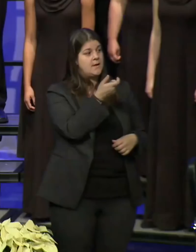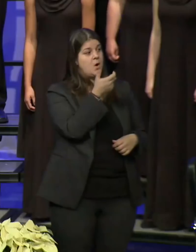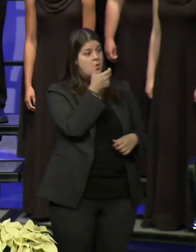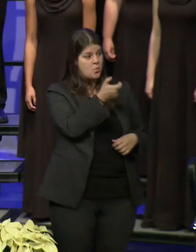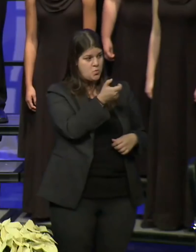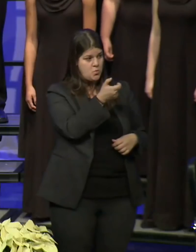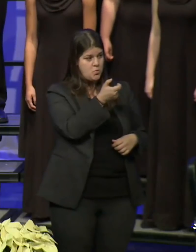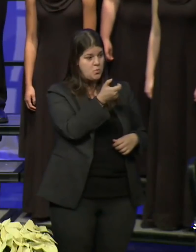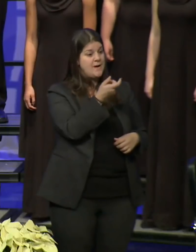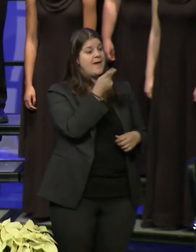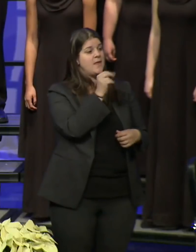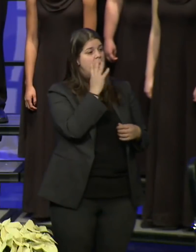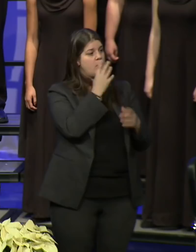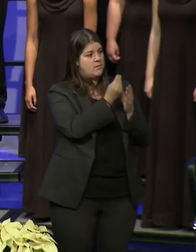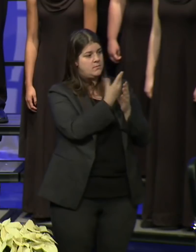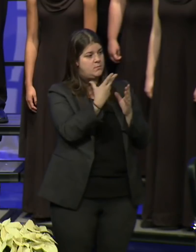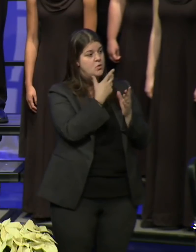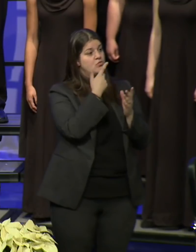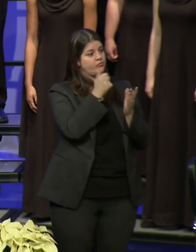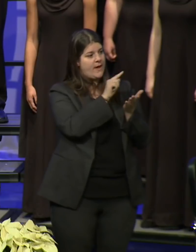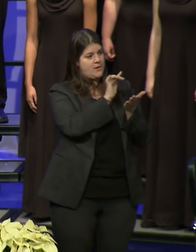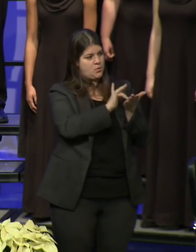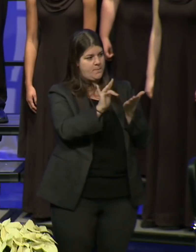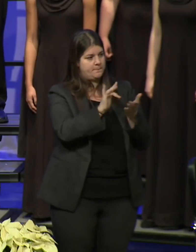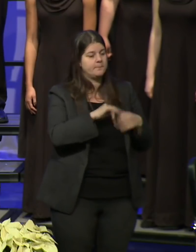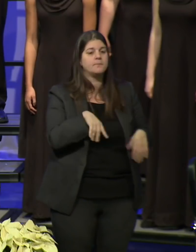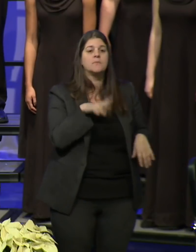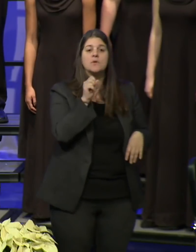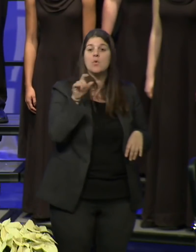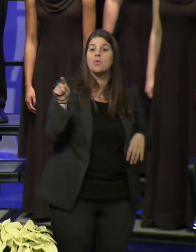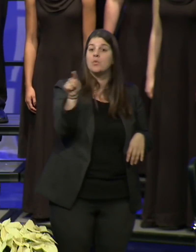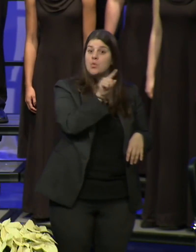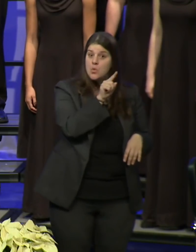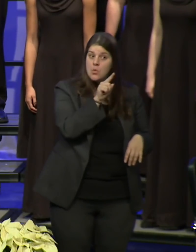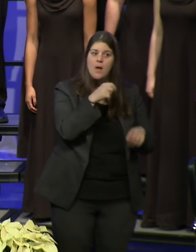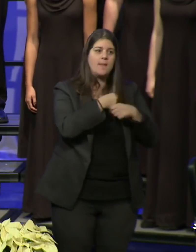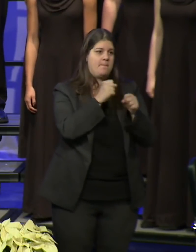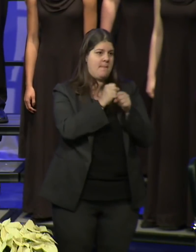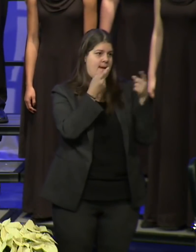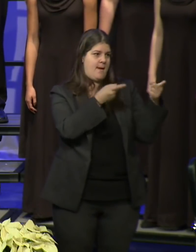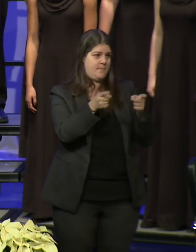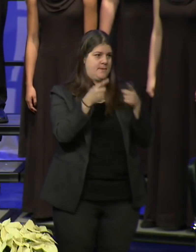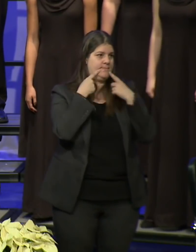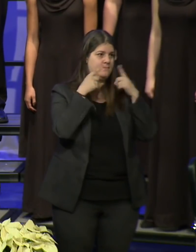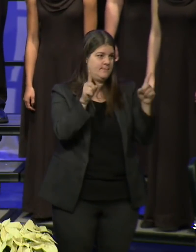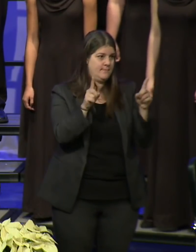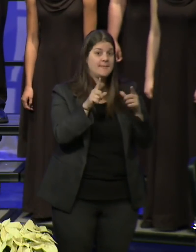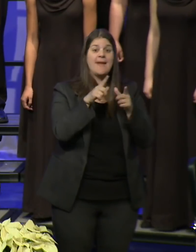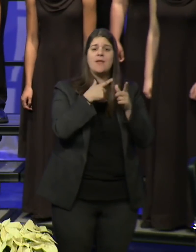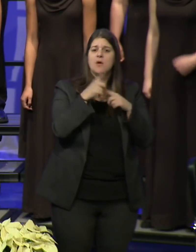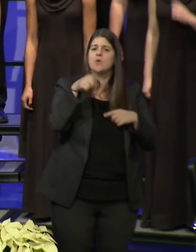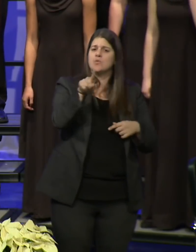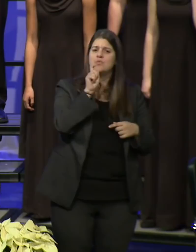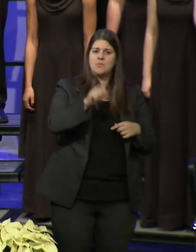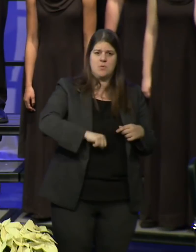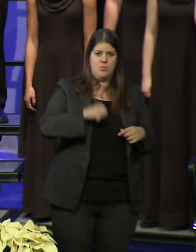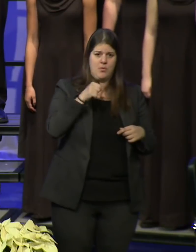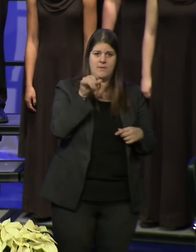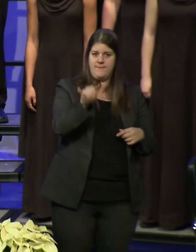who will now lead our great county. And you all made that happen, and you should be proud of that.